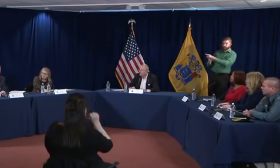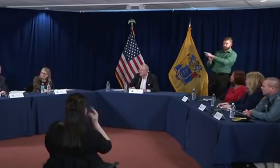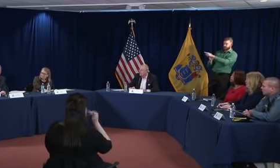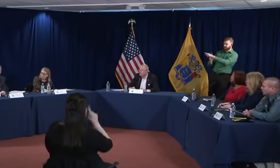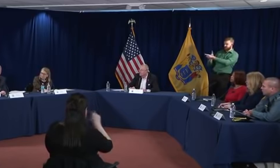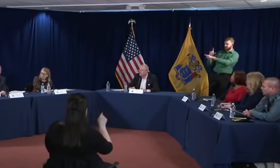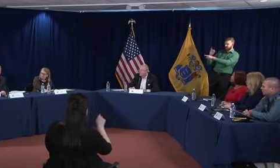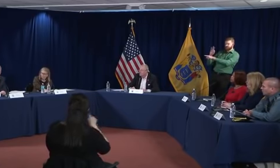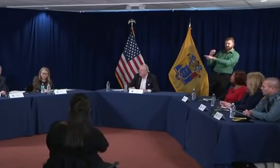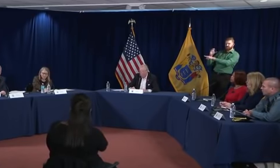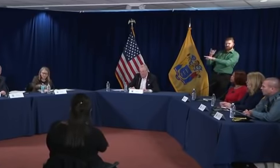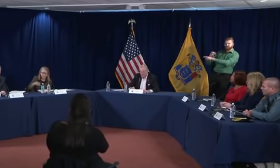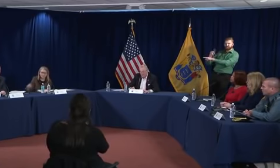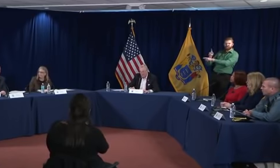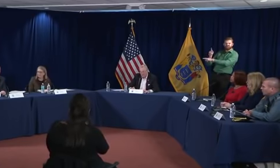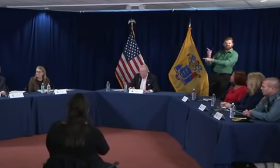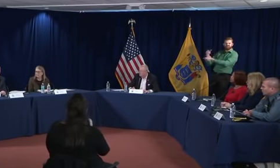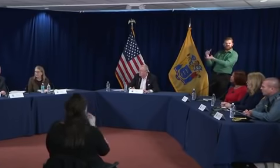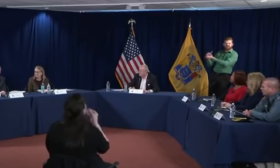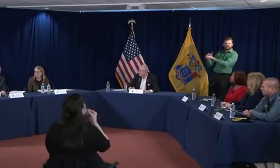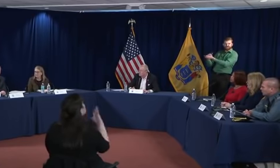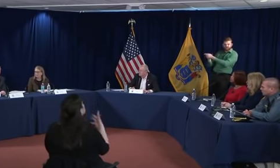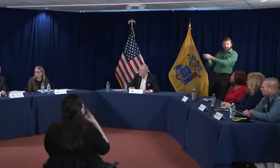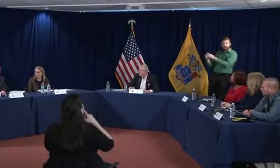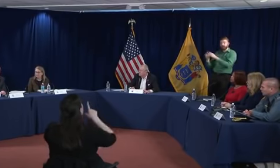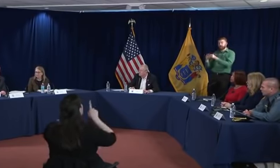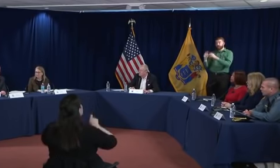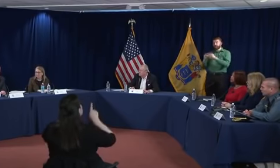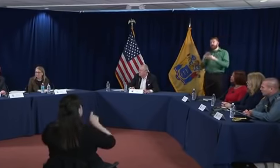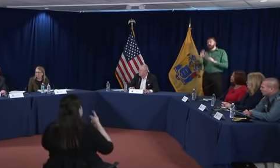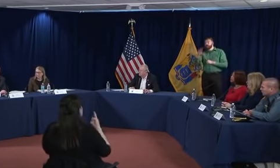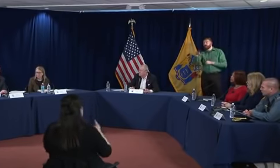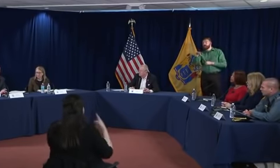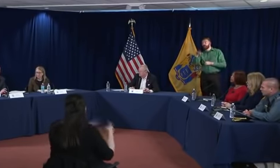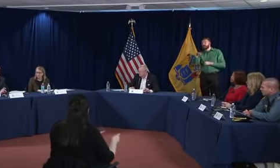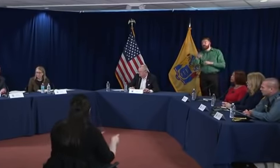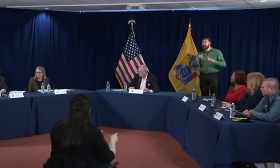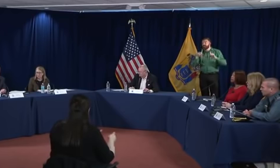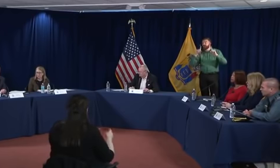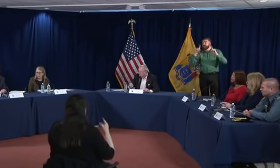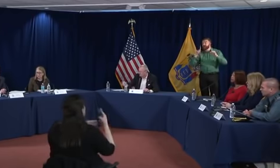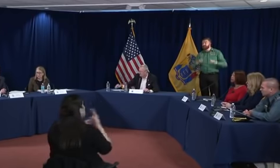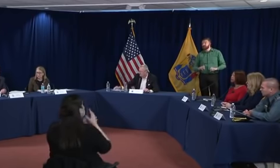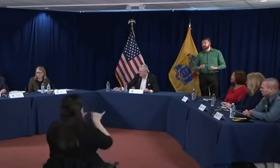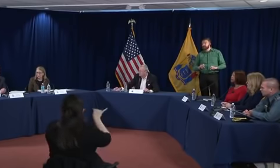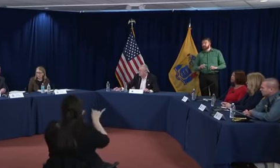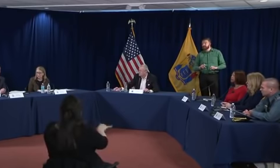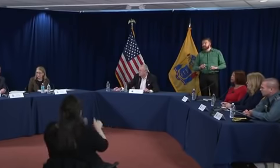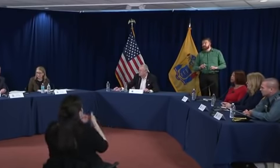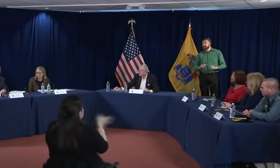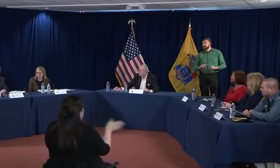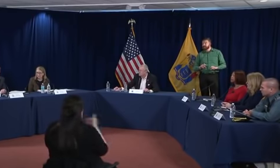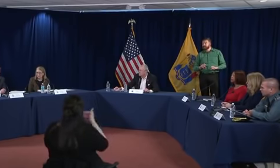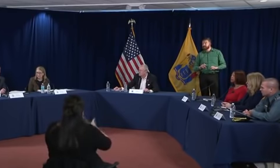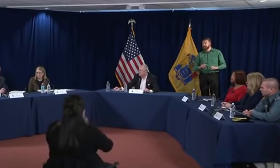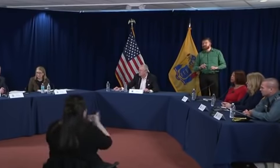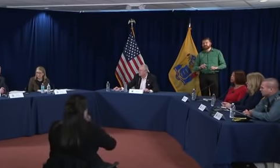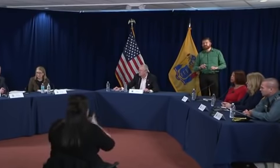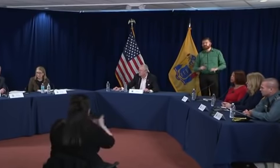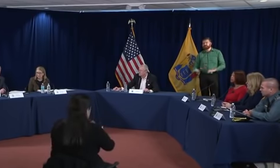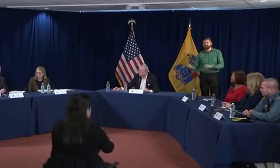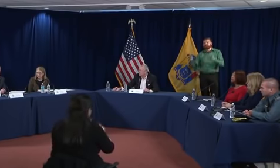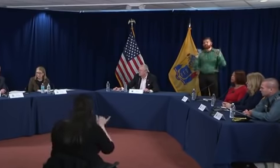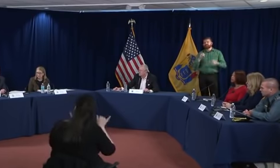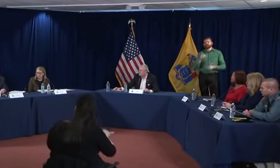And just quickly, so the testing that's being done on all these is all using the same general procedure. They're all using what's known as a PCR test that looks for